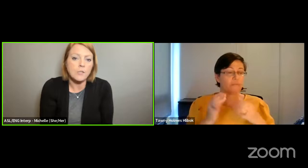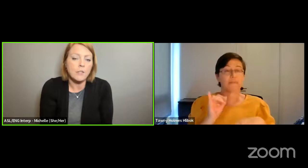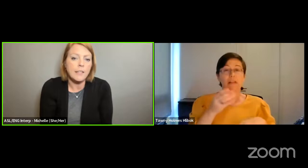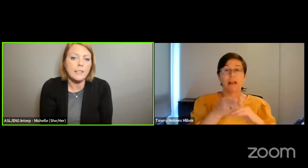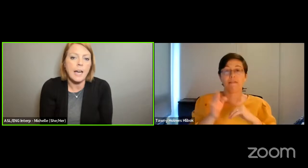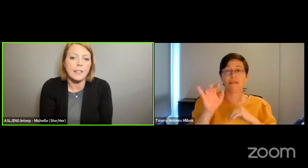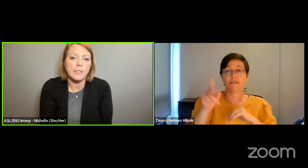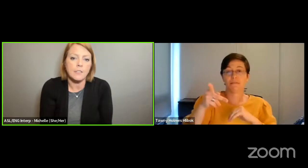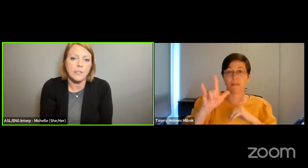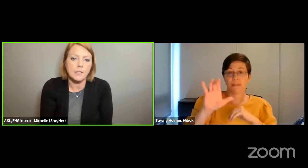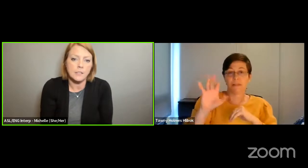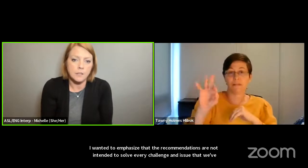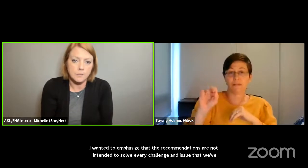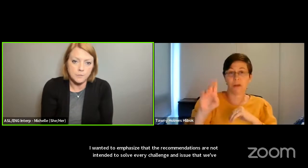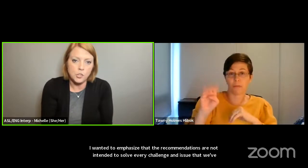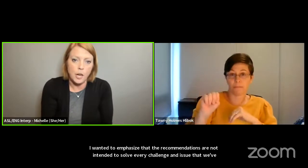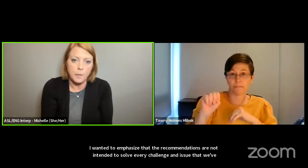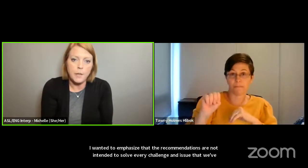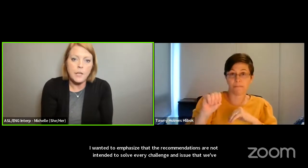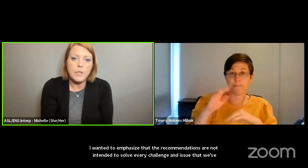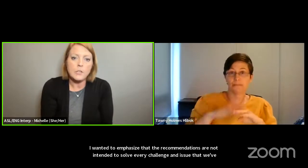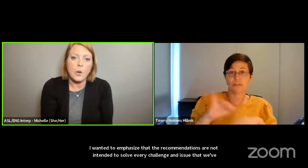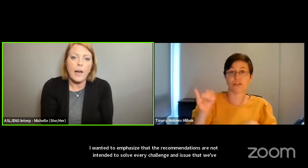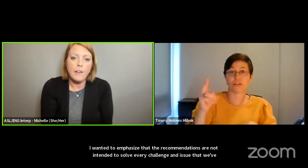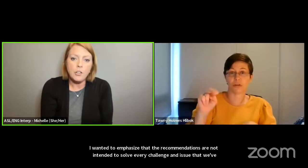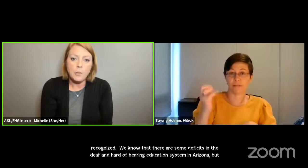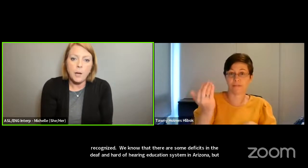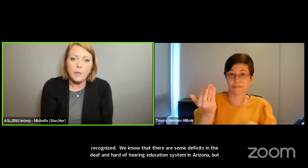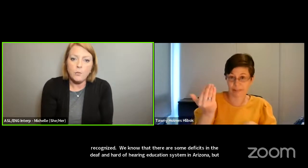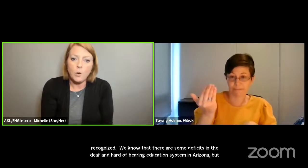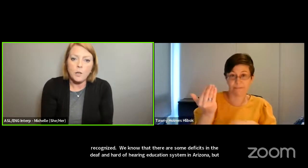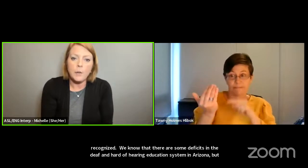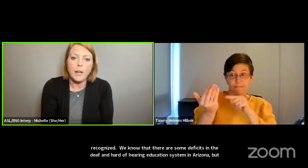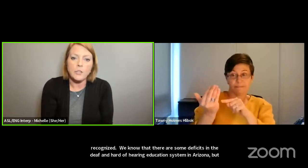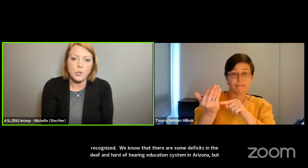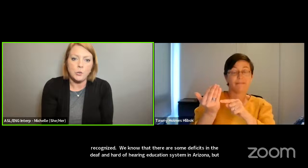acquisition. That's really the task of this job. So after